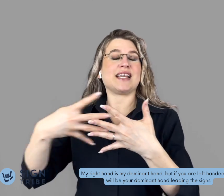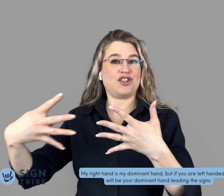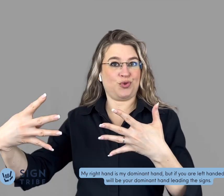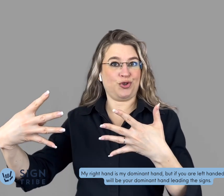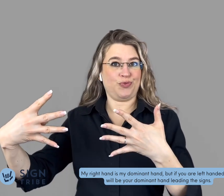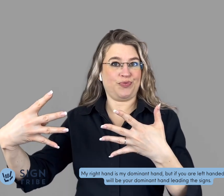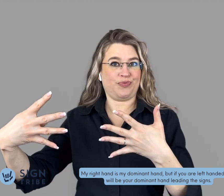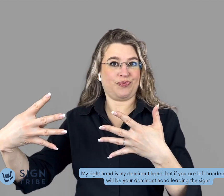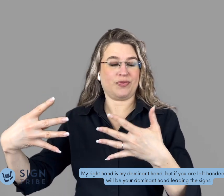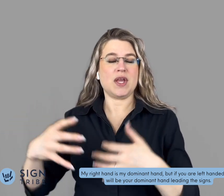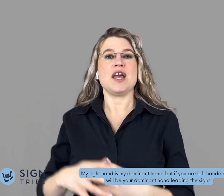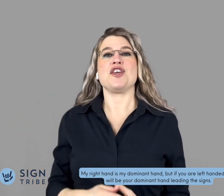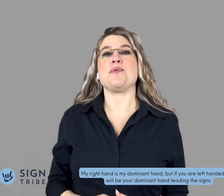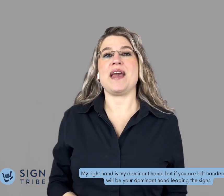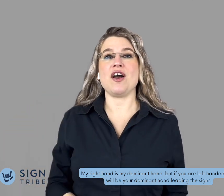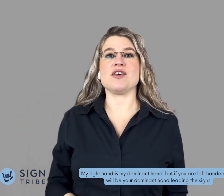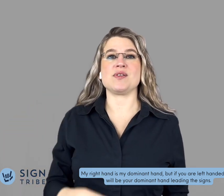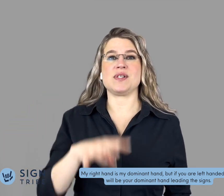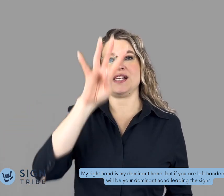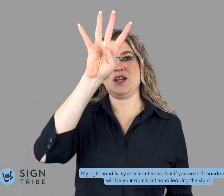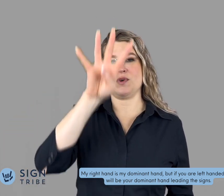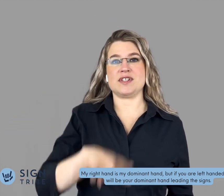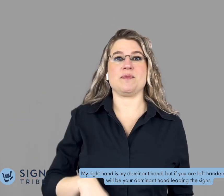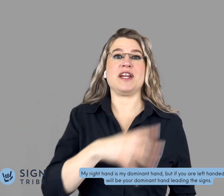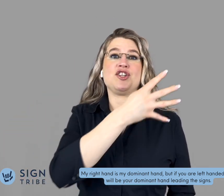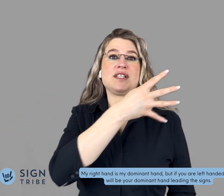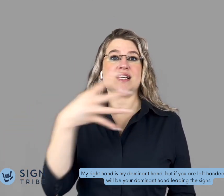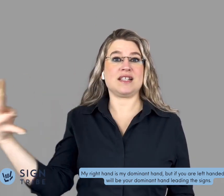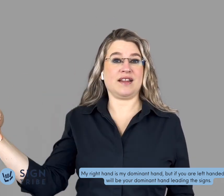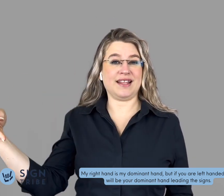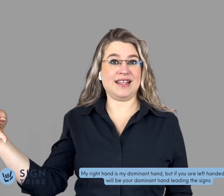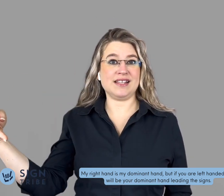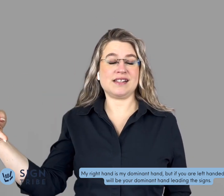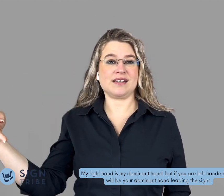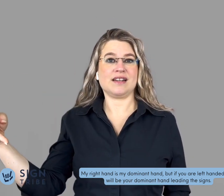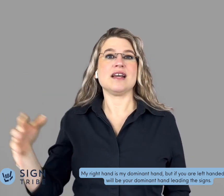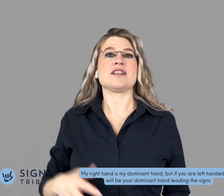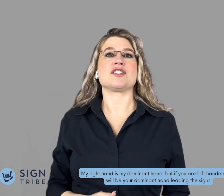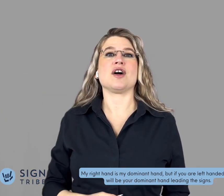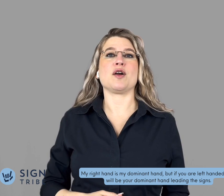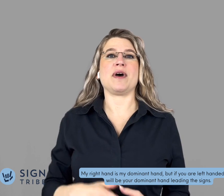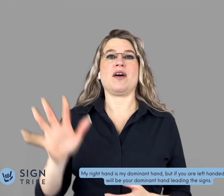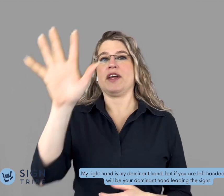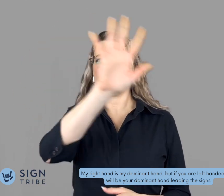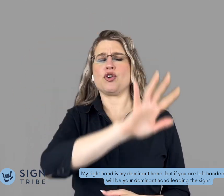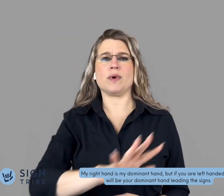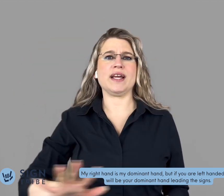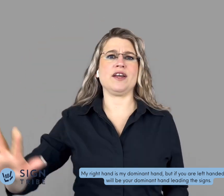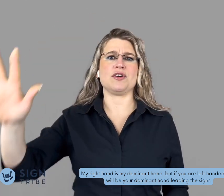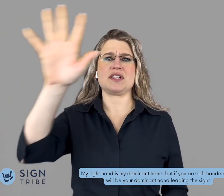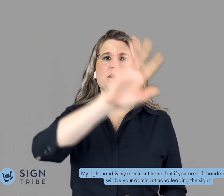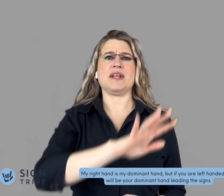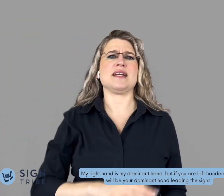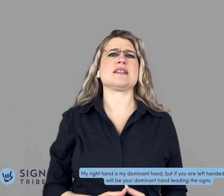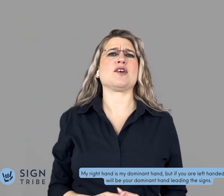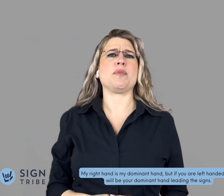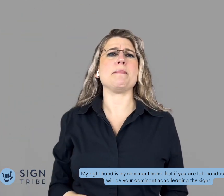Schedule. You may also see where somebody just does it like this to talk about like a grid or something that's a little bit